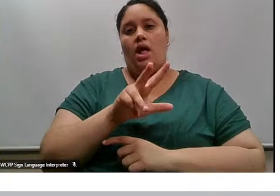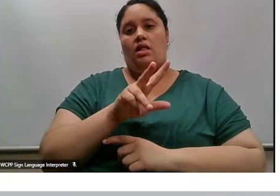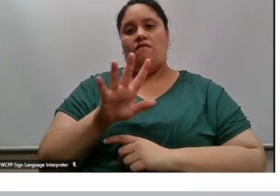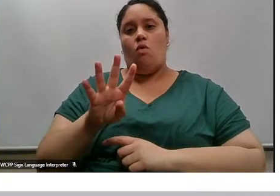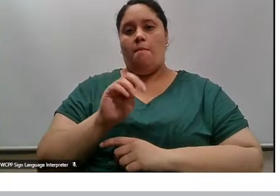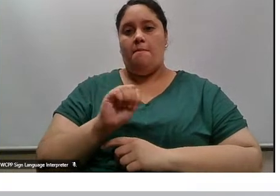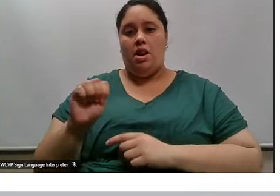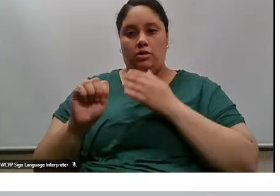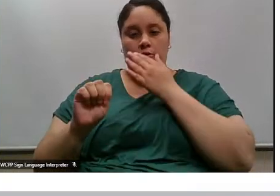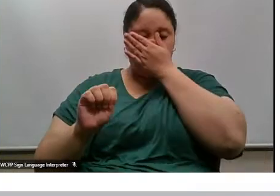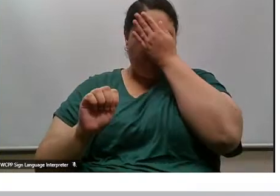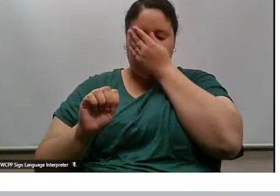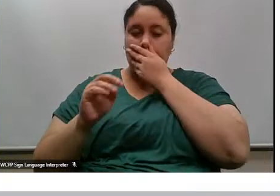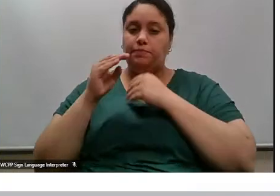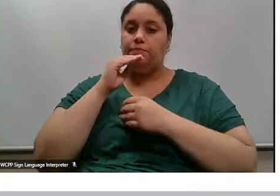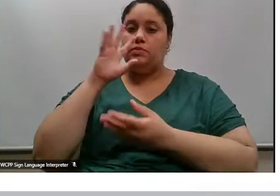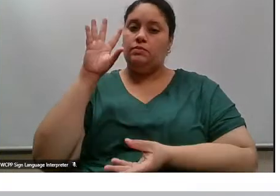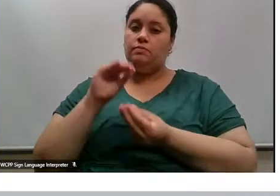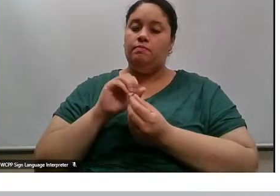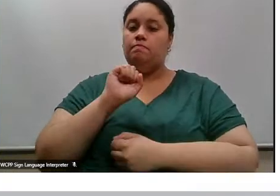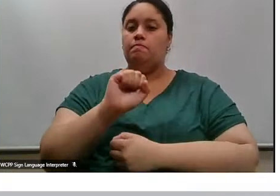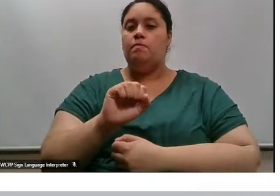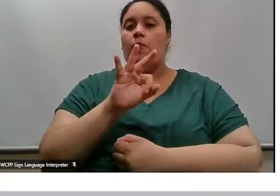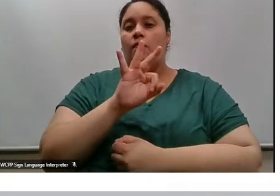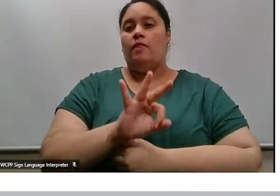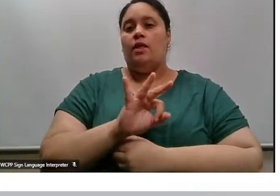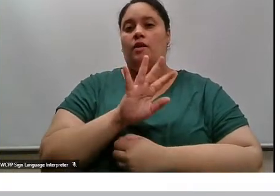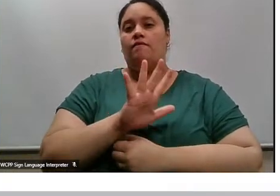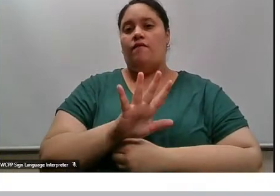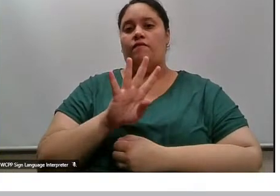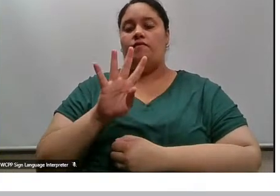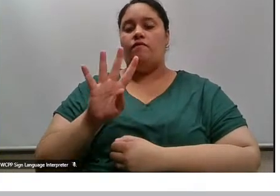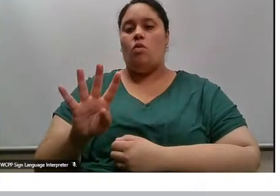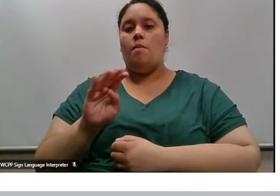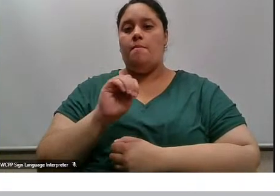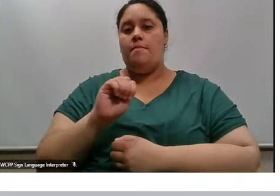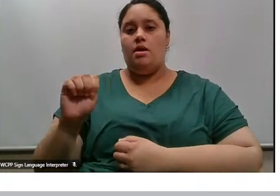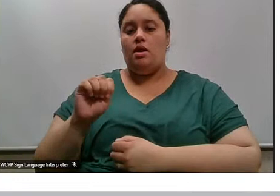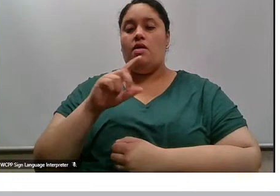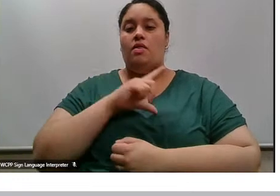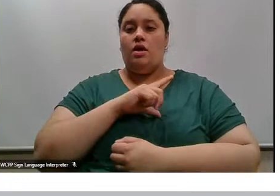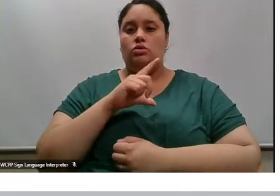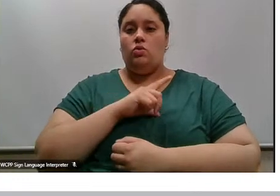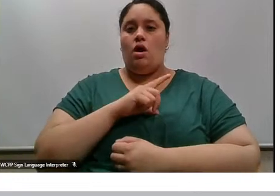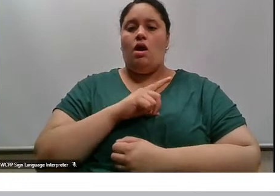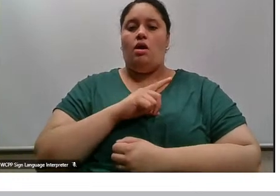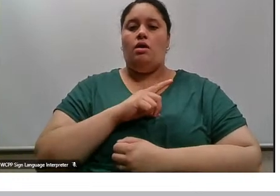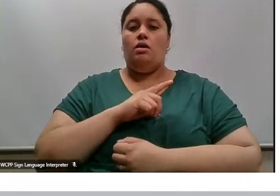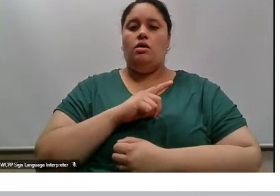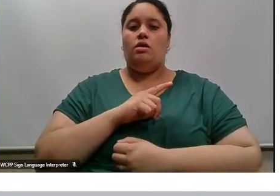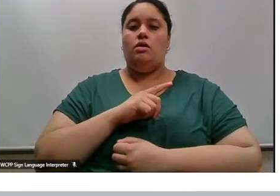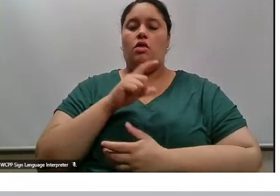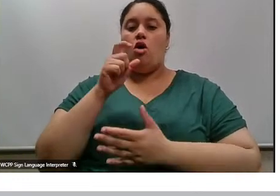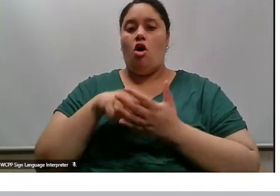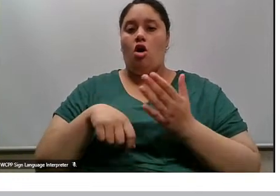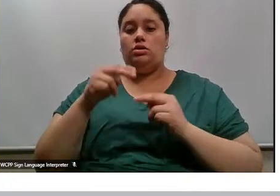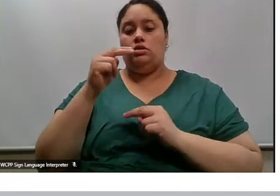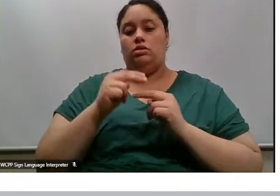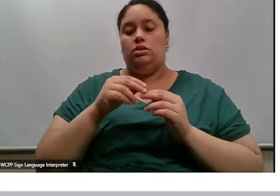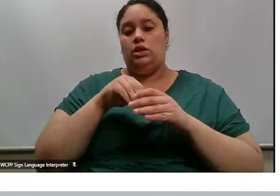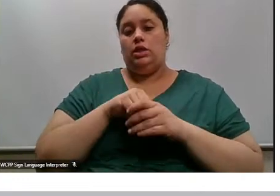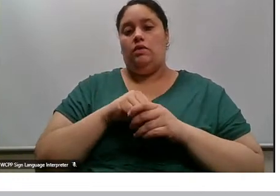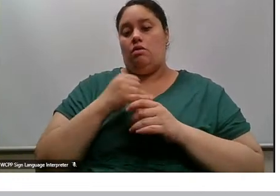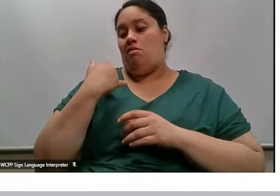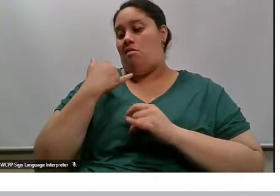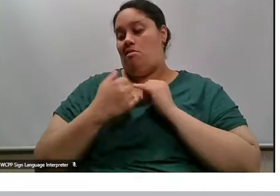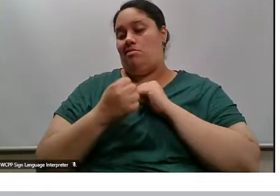million, bringing that total to 354 million, and therefore the amount in the